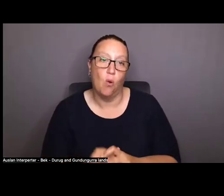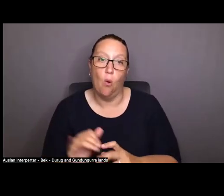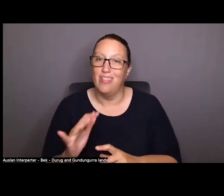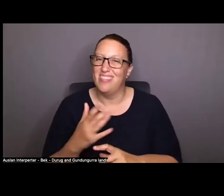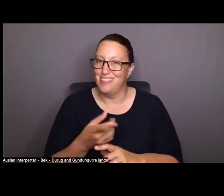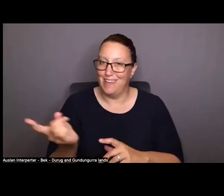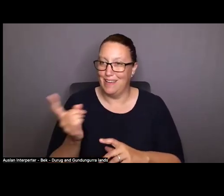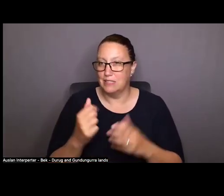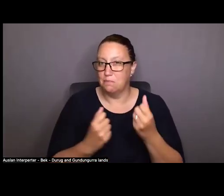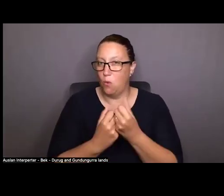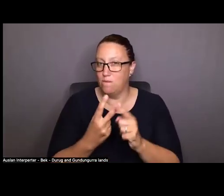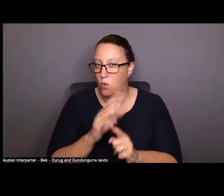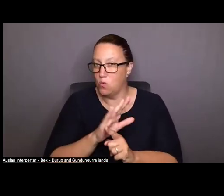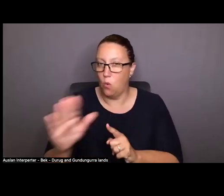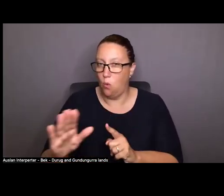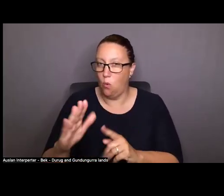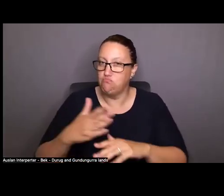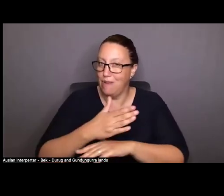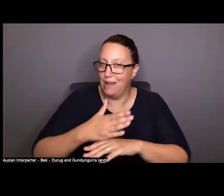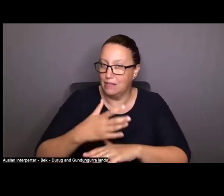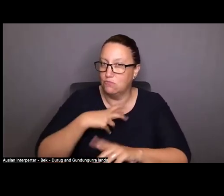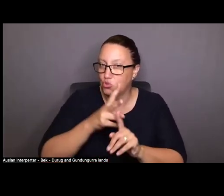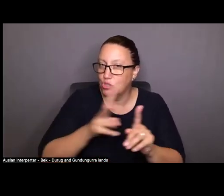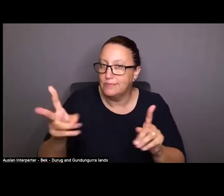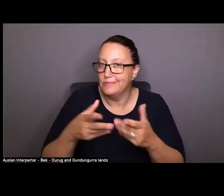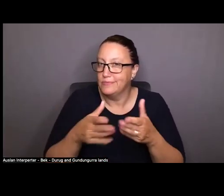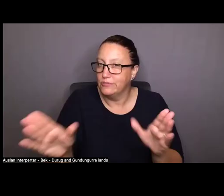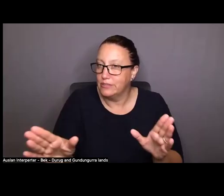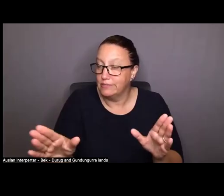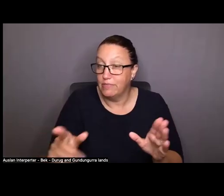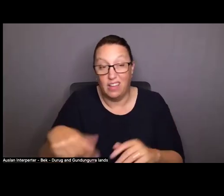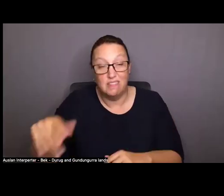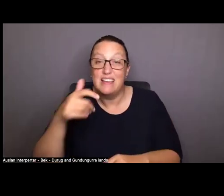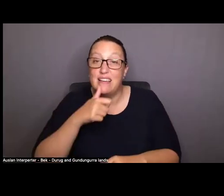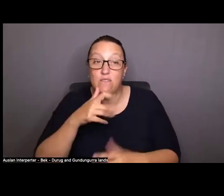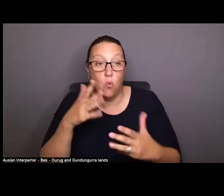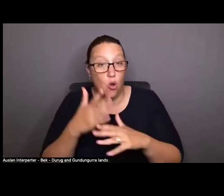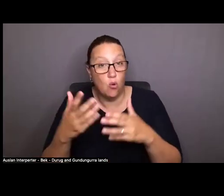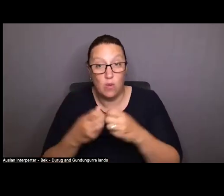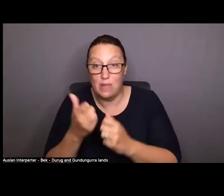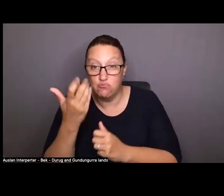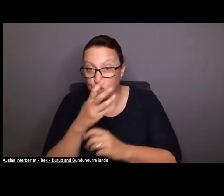for your practice more generally, and that they support the direction that you're going in with this fellowship.